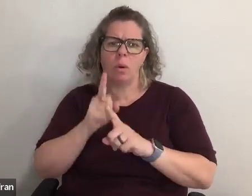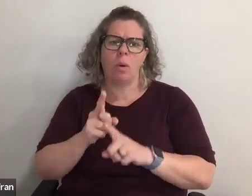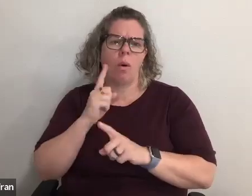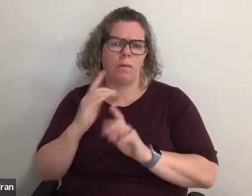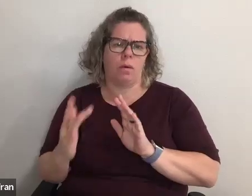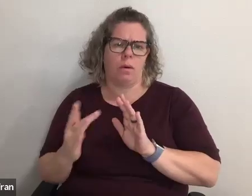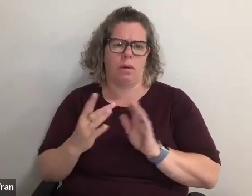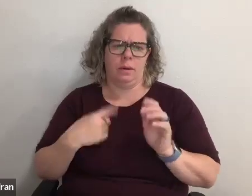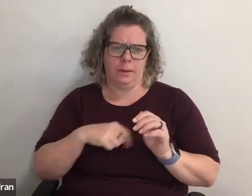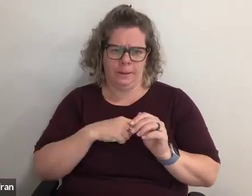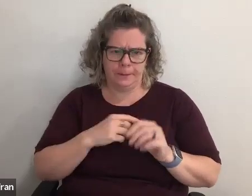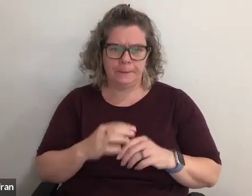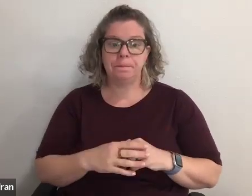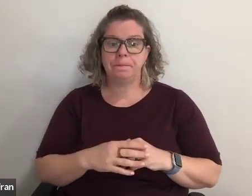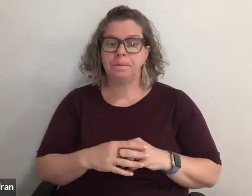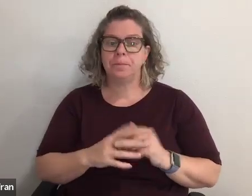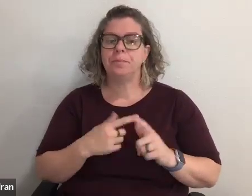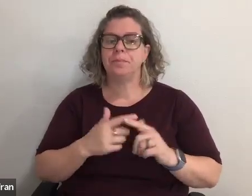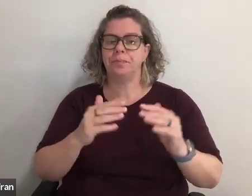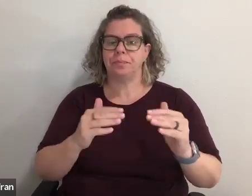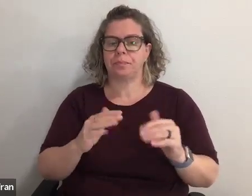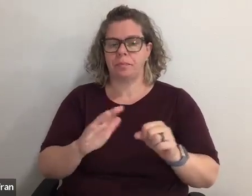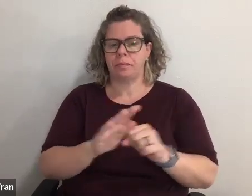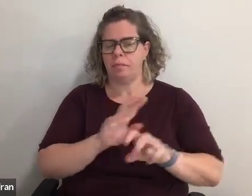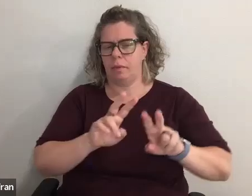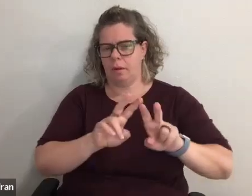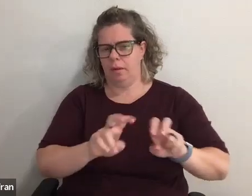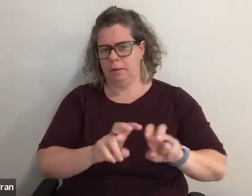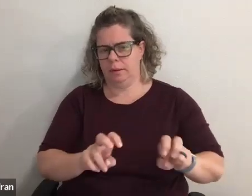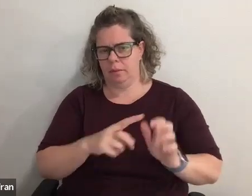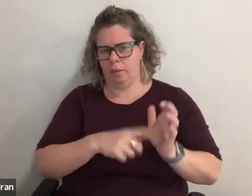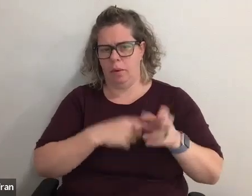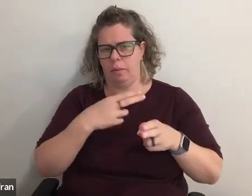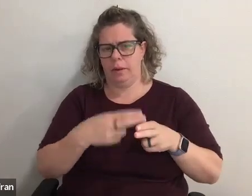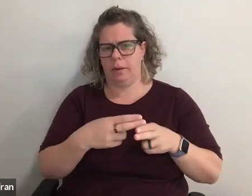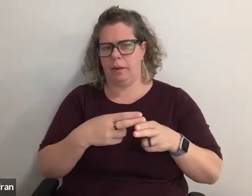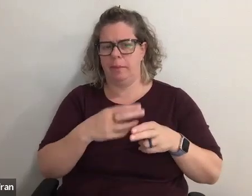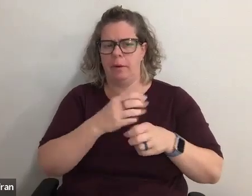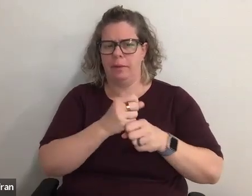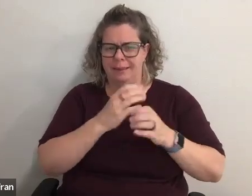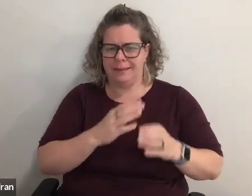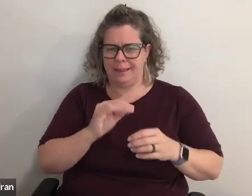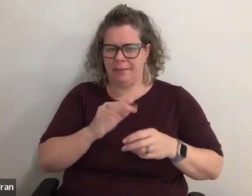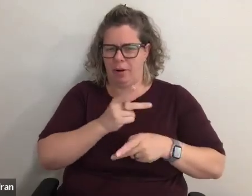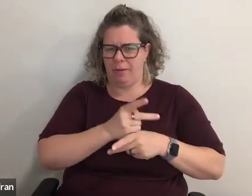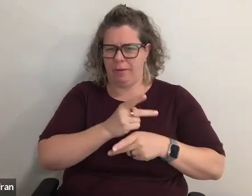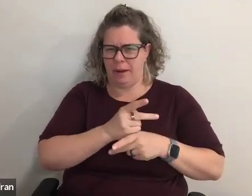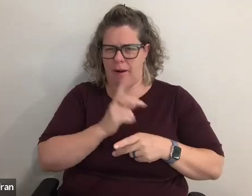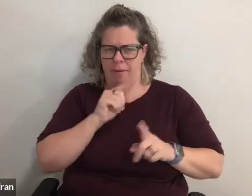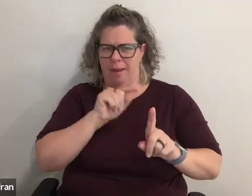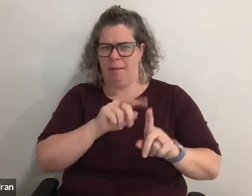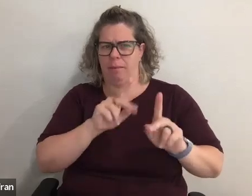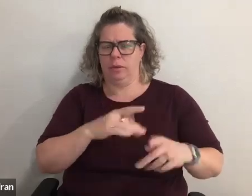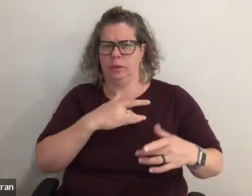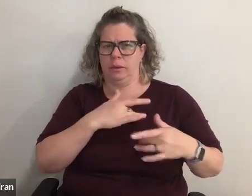we might do. Then we'll want to do a full assessment on the what we call the recipient of care. That's the person that you're concerned about,